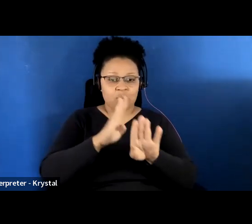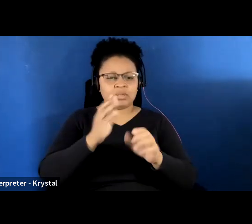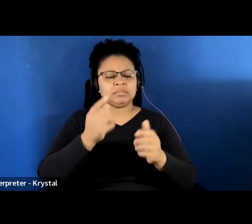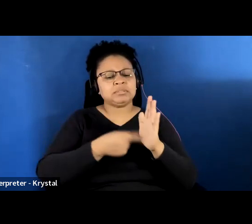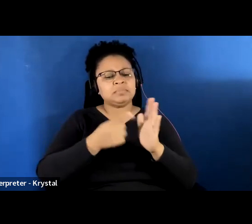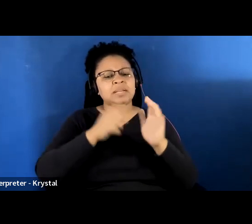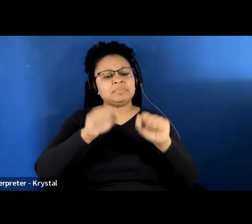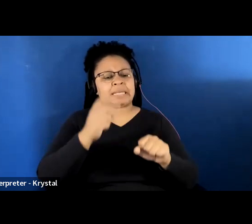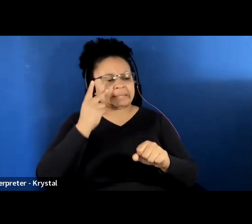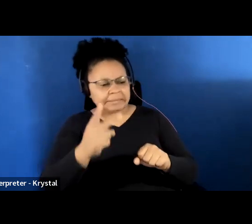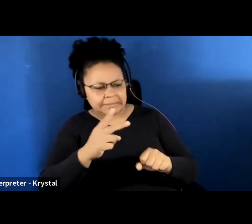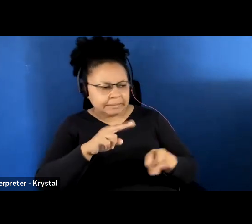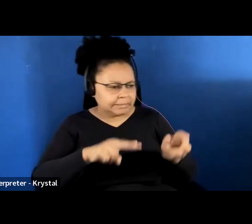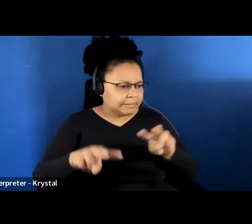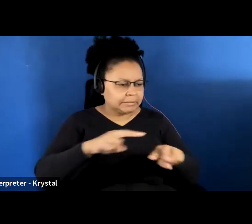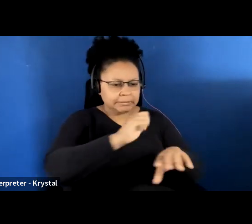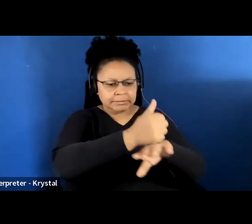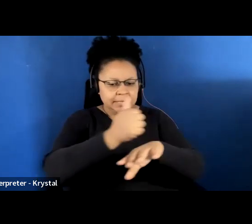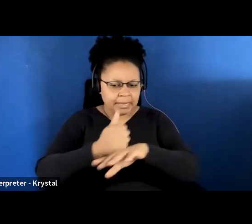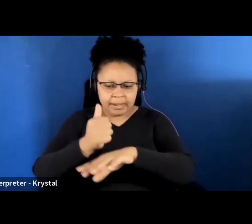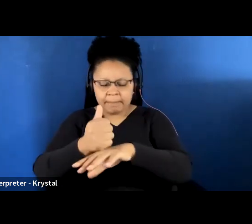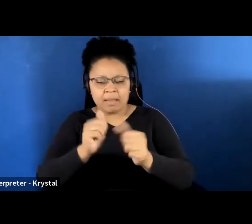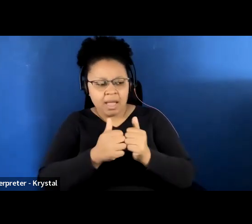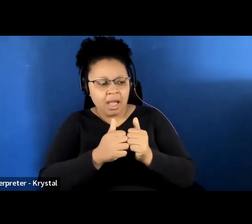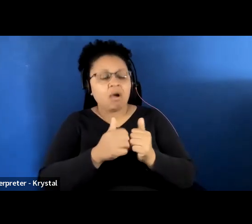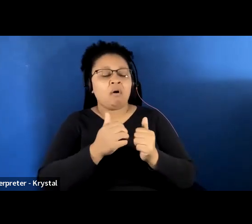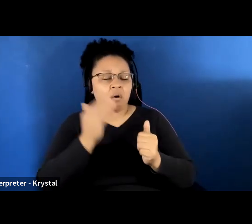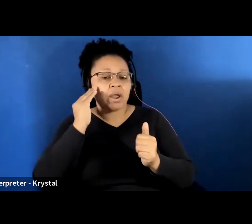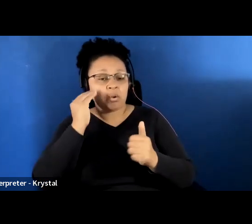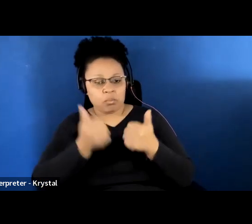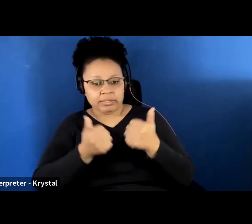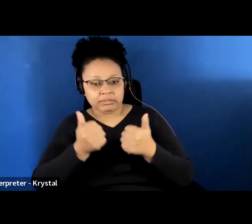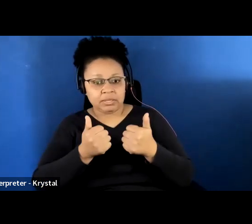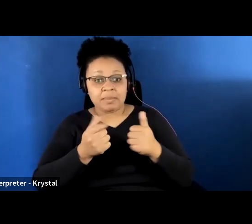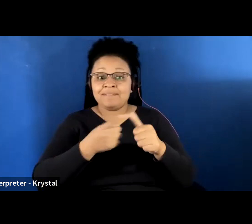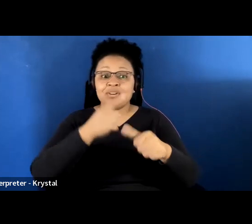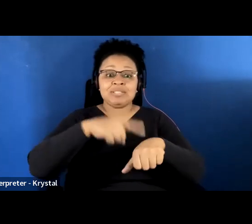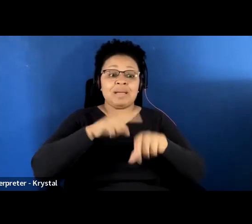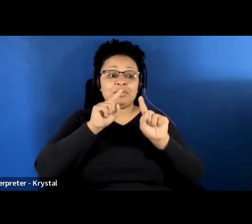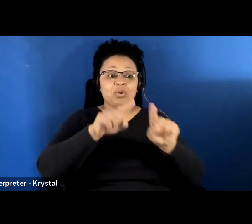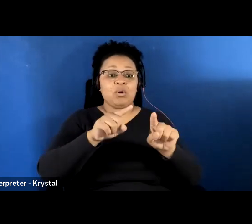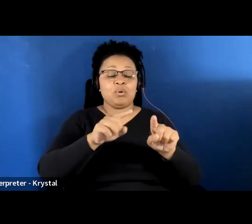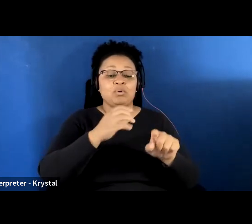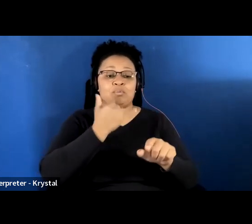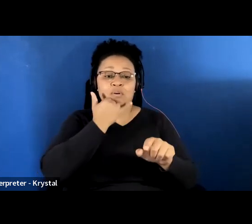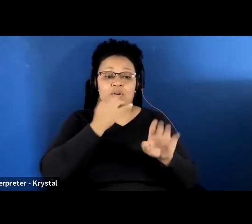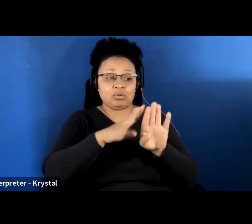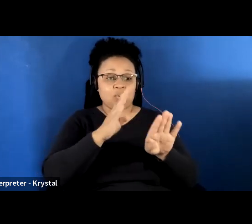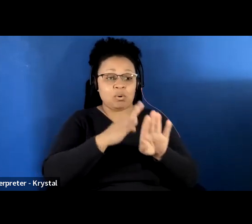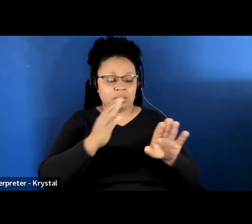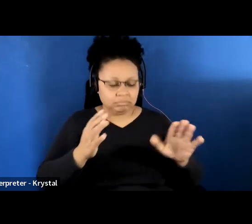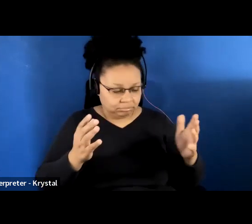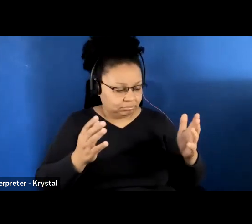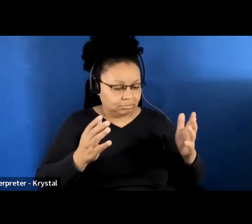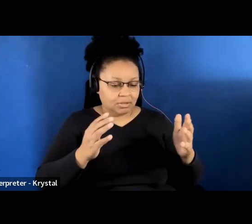tell by how things are set up. But the first time you go to the wrong door, you kind of figure out, oh yeah, nobody